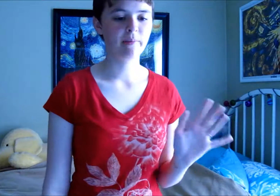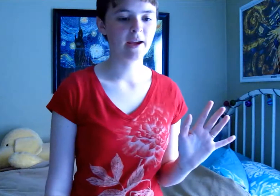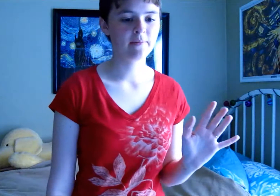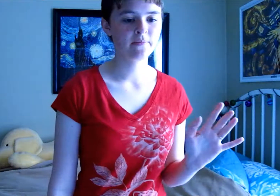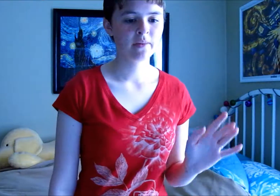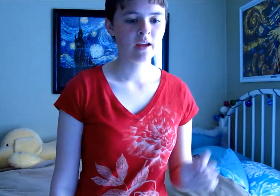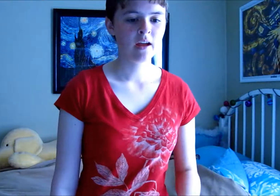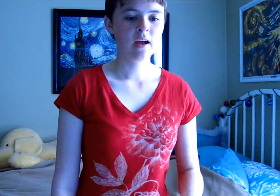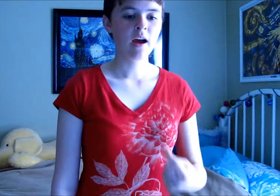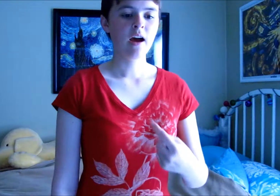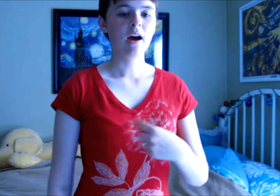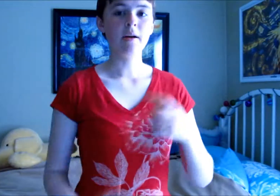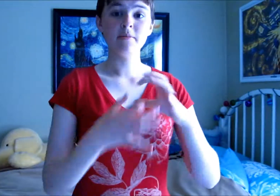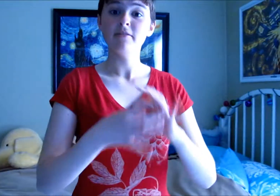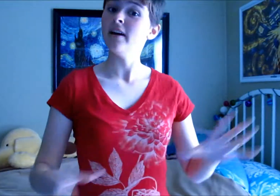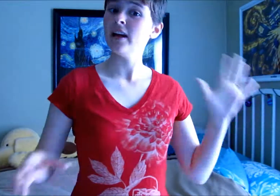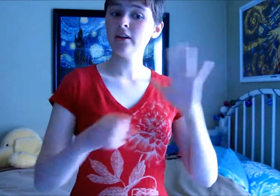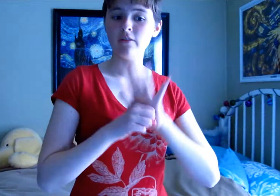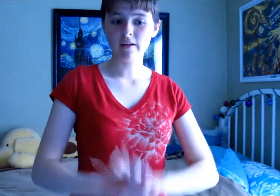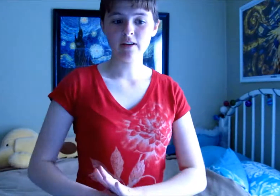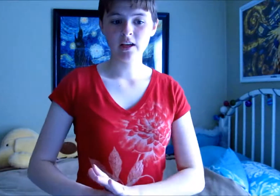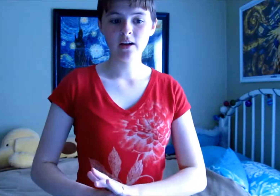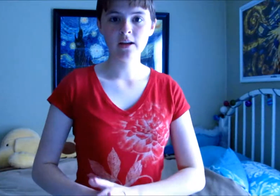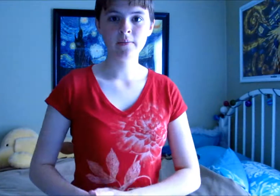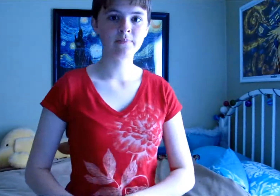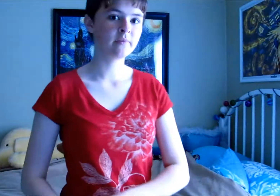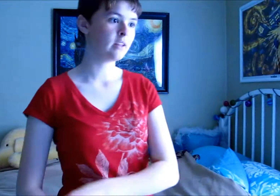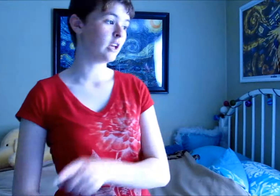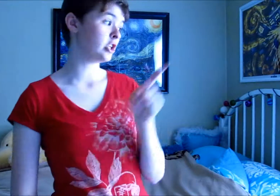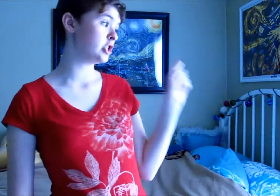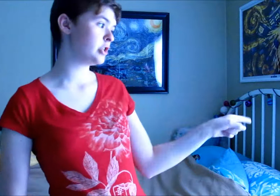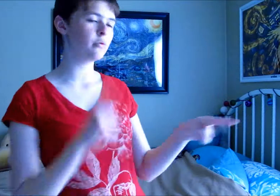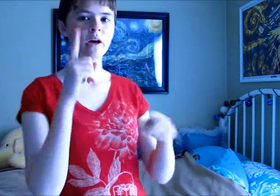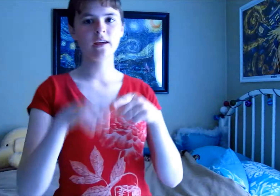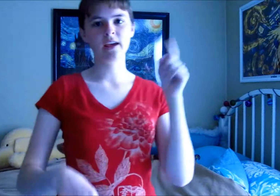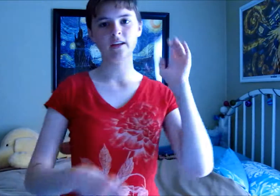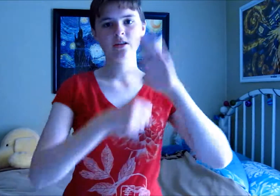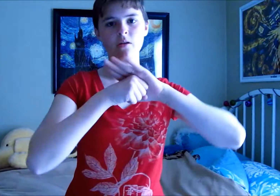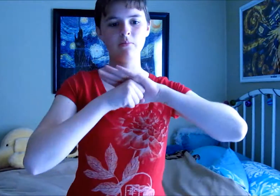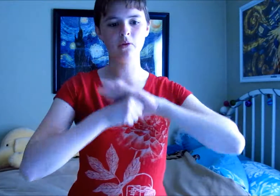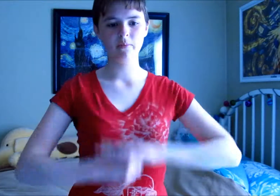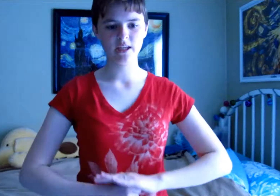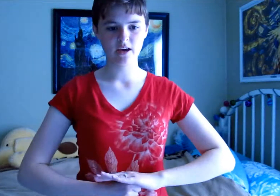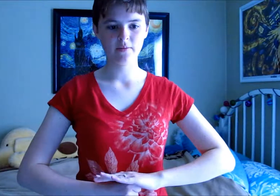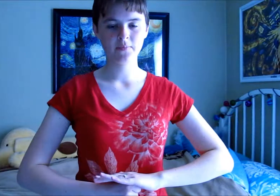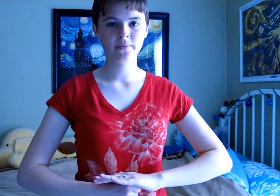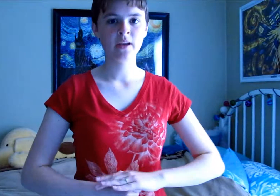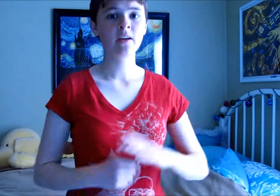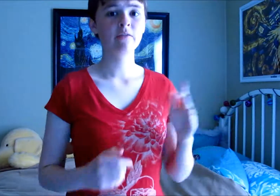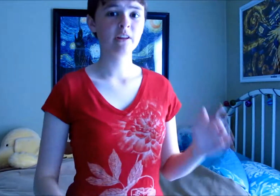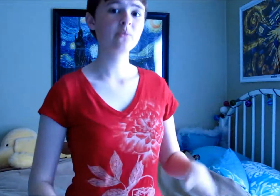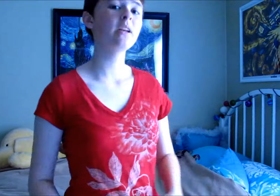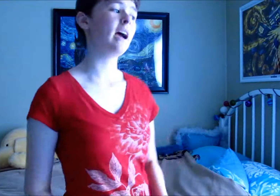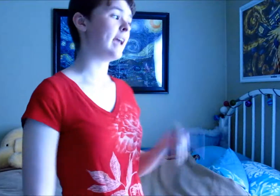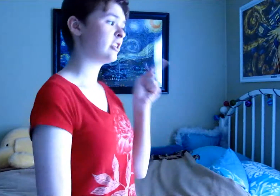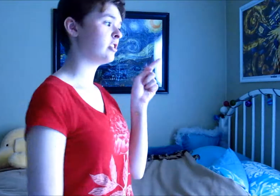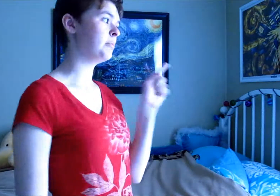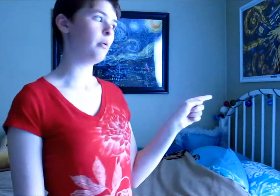goodbye. I'm defying gravity, and you can't pull me down. For this one, I actually